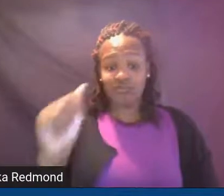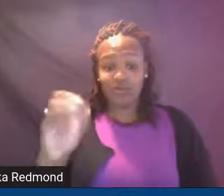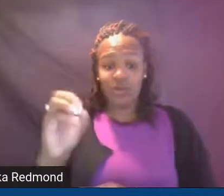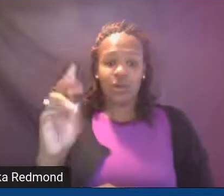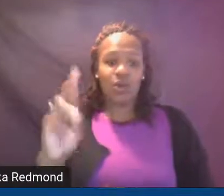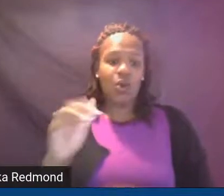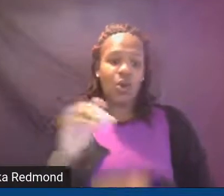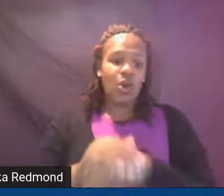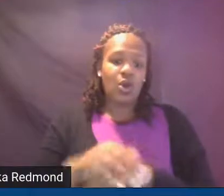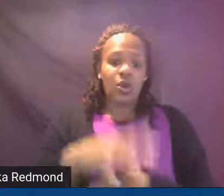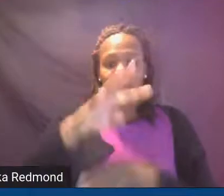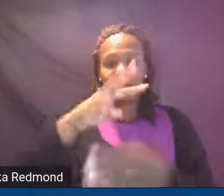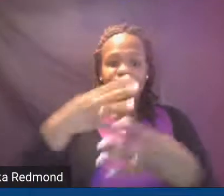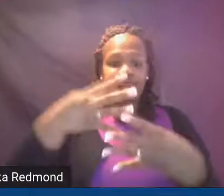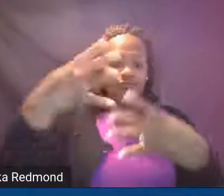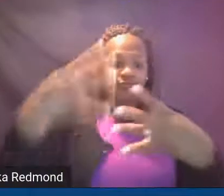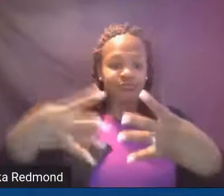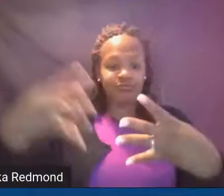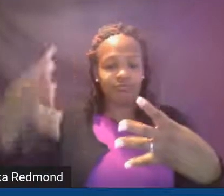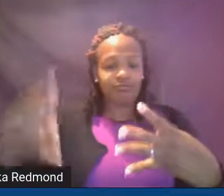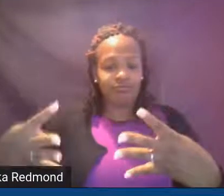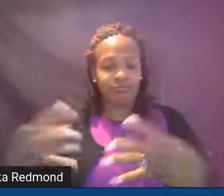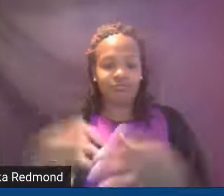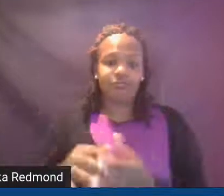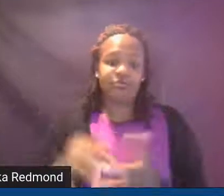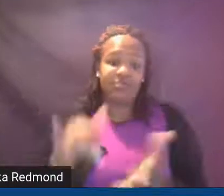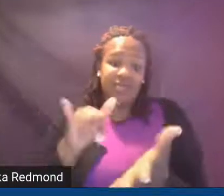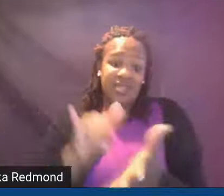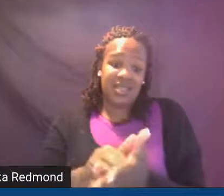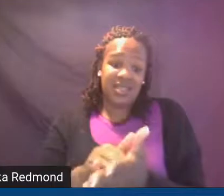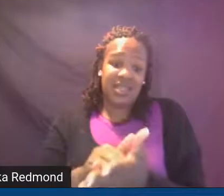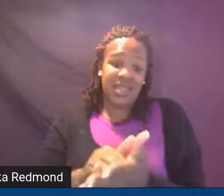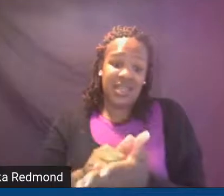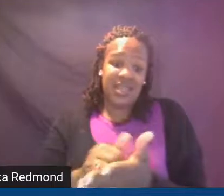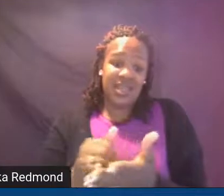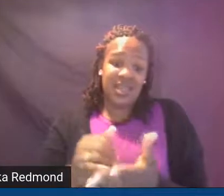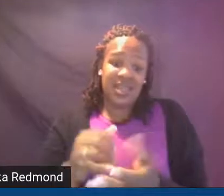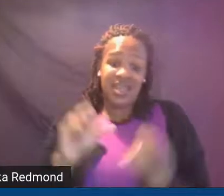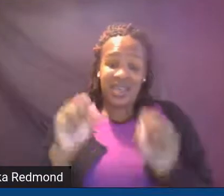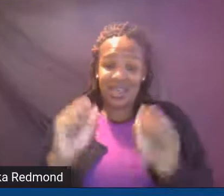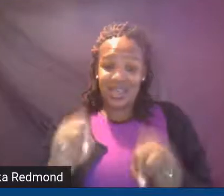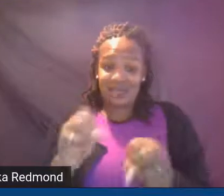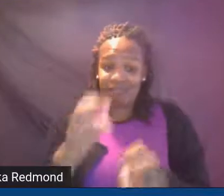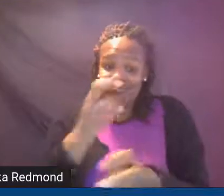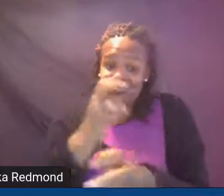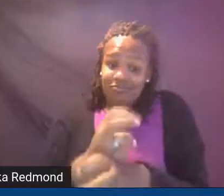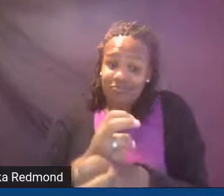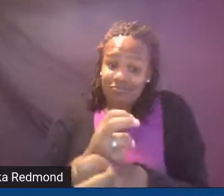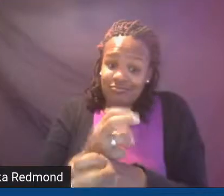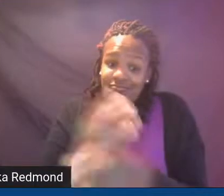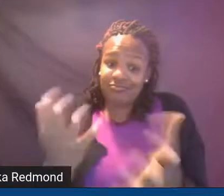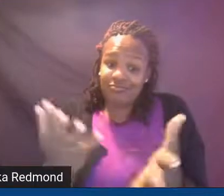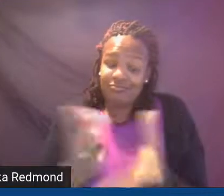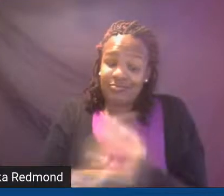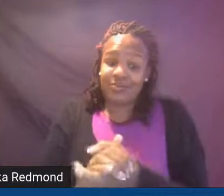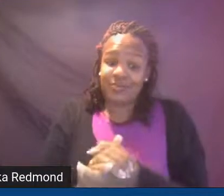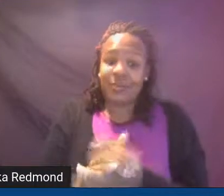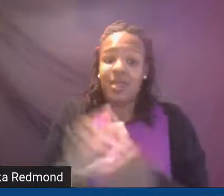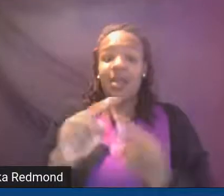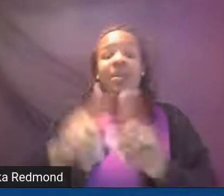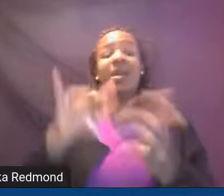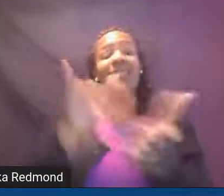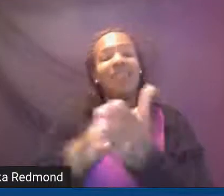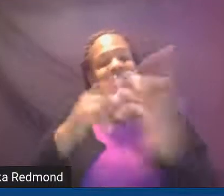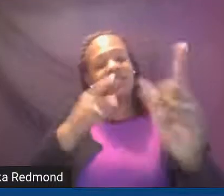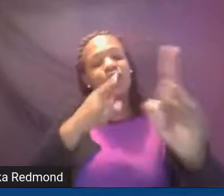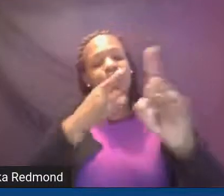be difficult, and if we give up on yeah. that can be end of that. That's the role. I personally